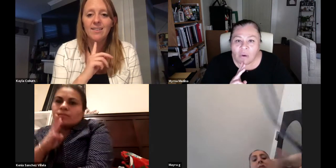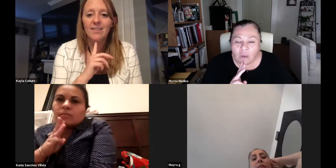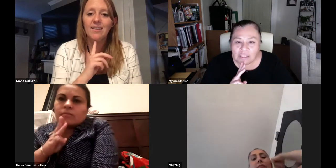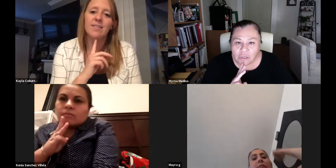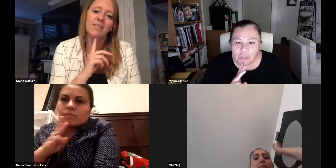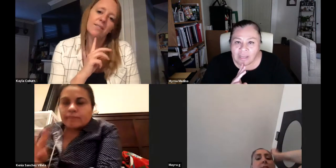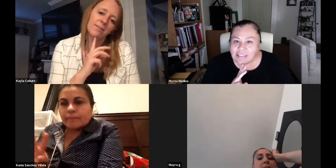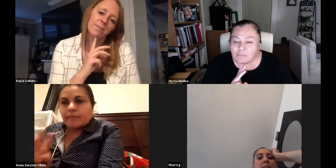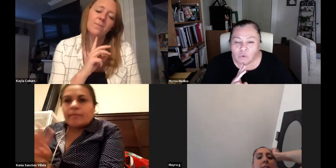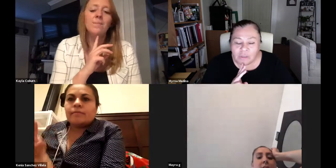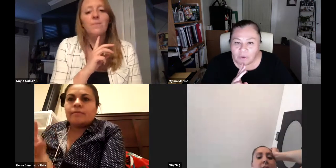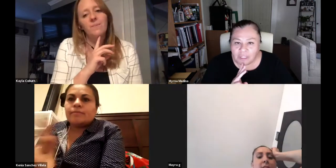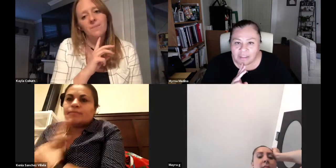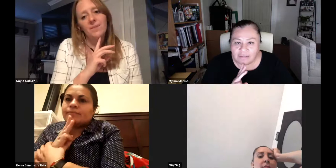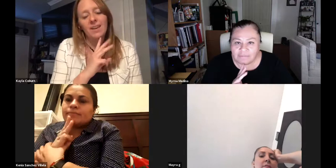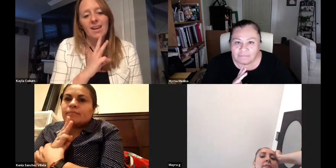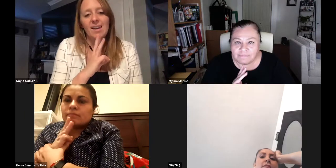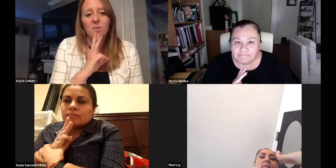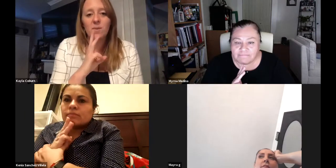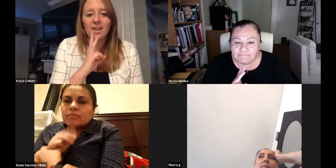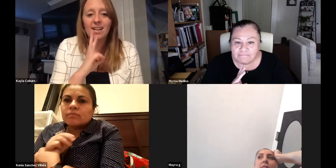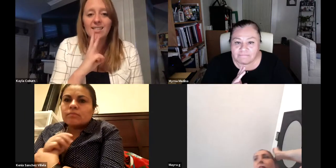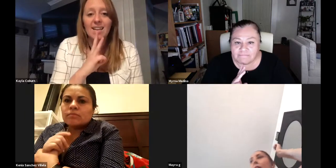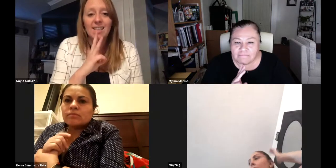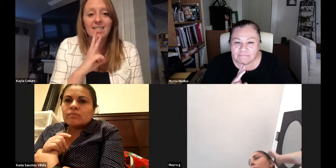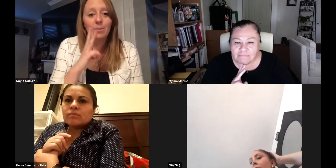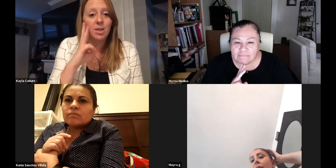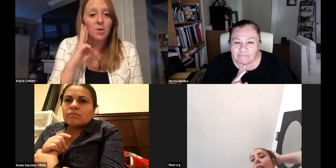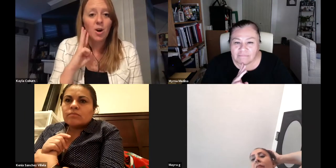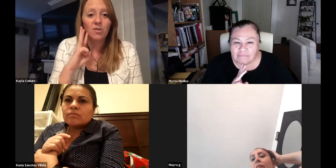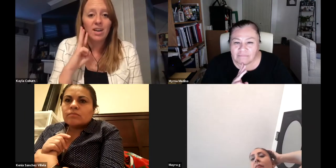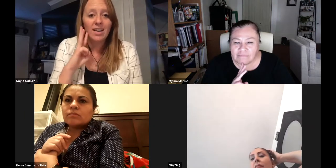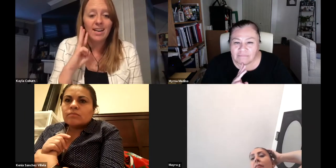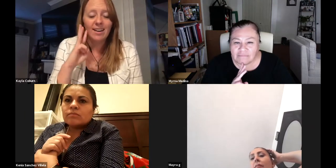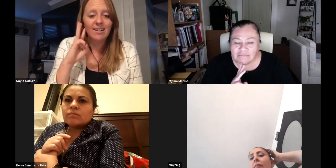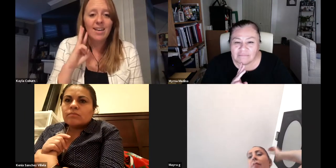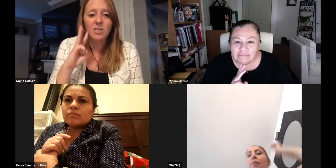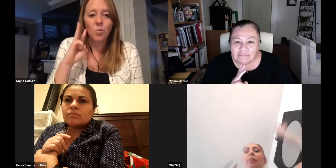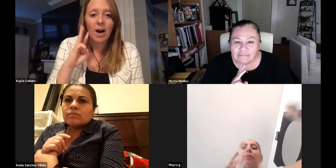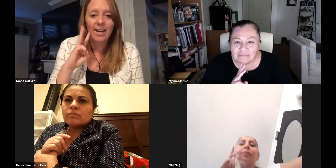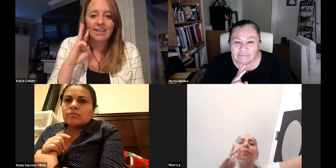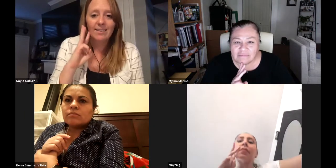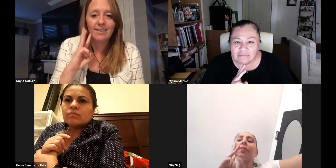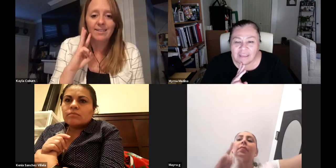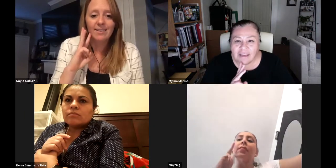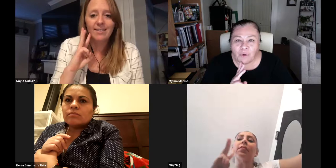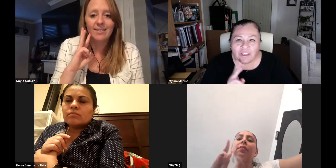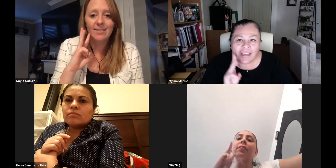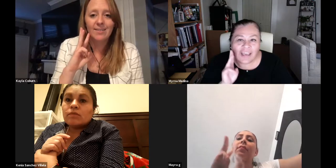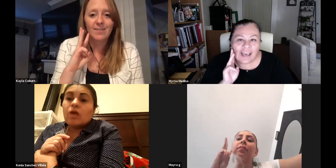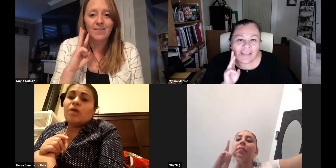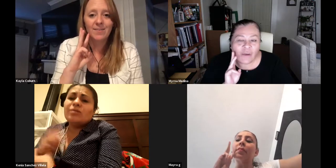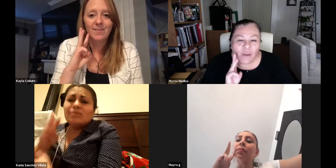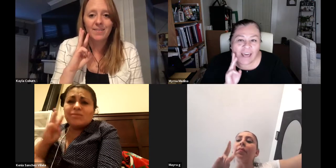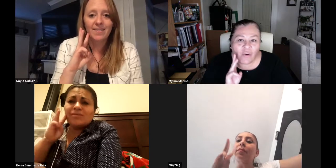la locación es muy importante. Because the W over here is wine.